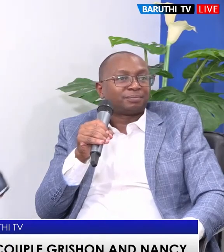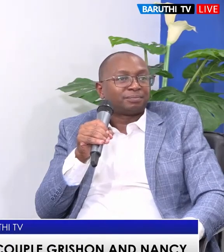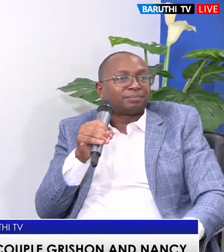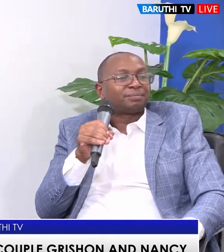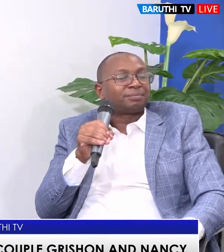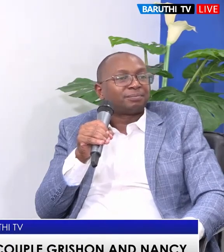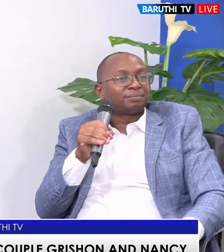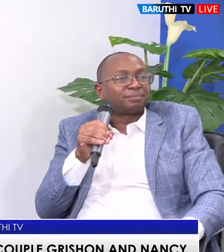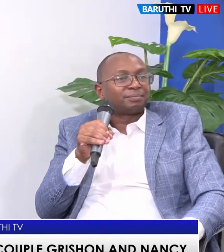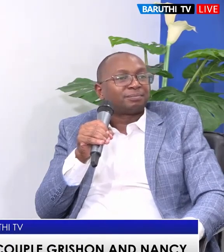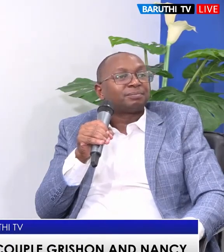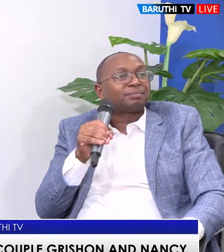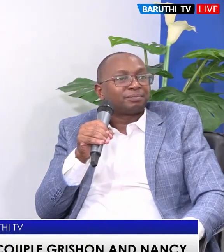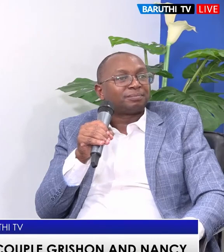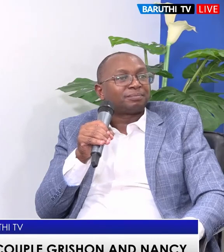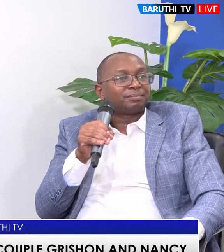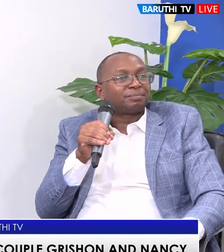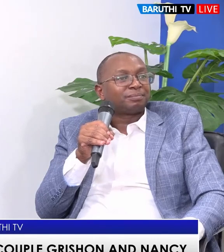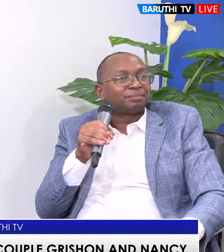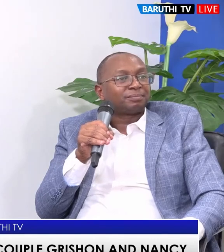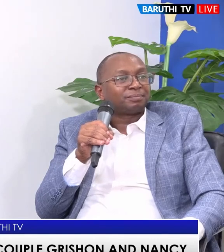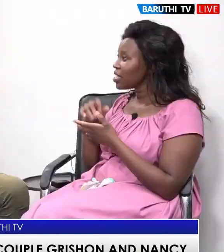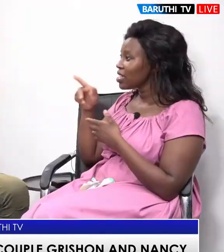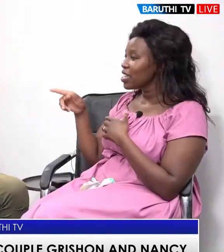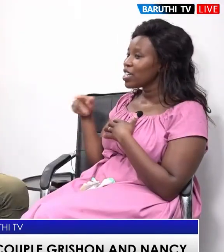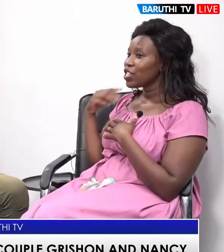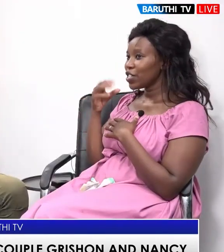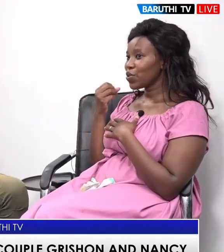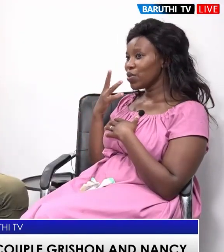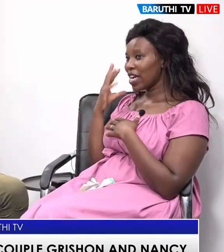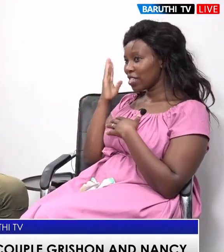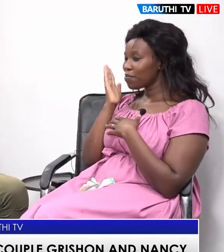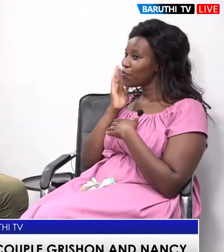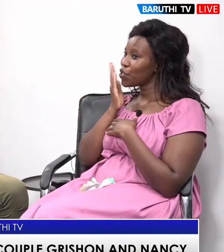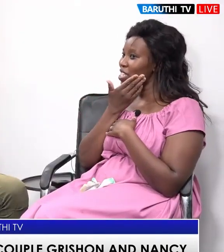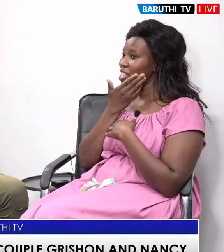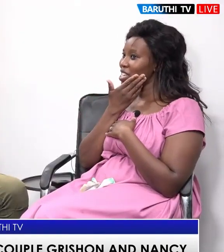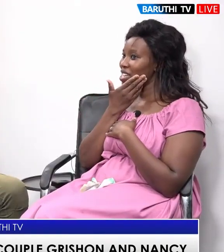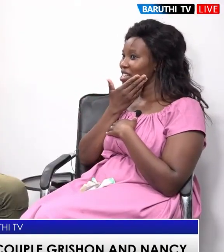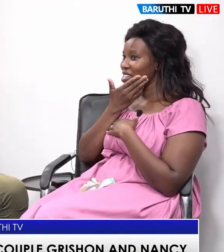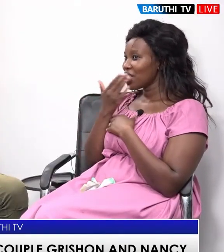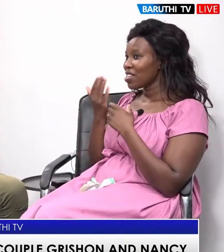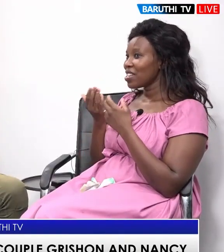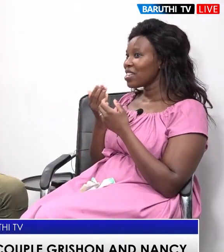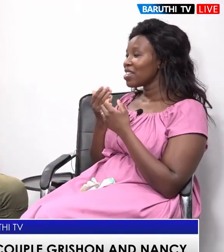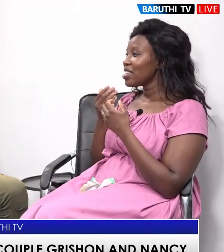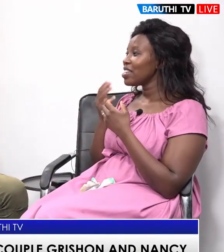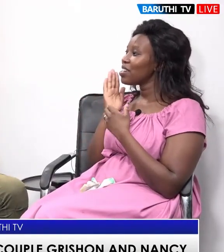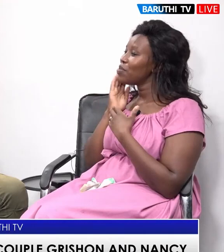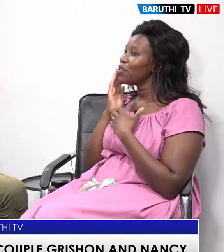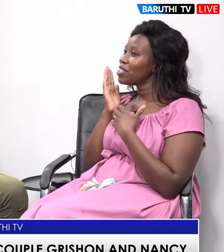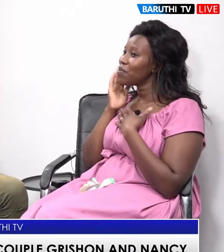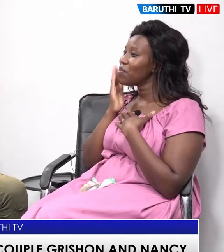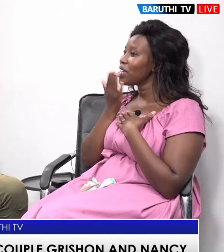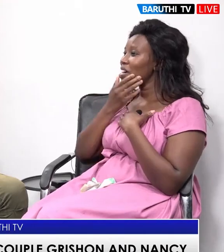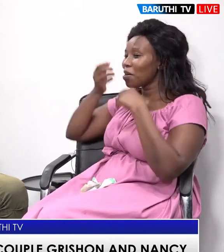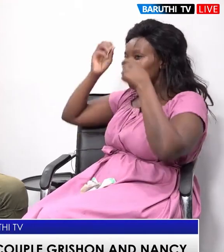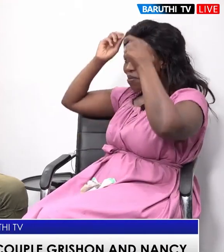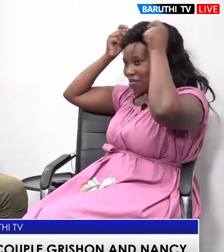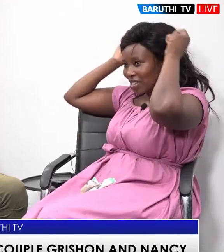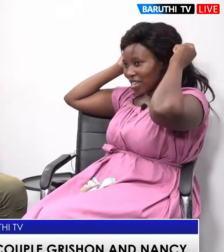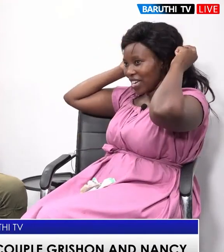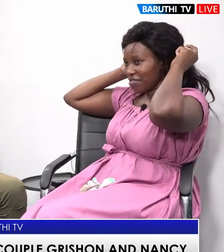means that mtu anaamua ku settle down a boma. It is just holding the horse. And hold the horse hivi.